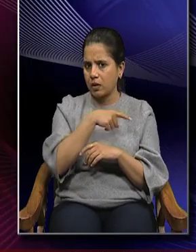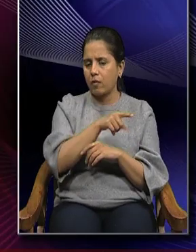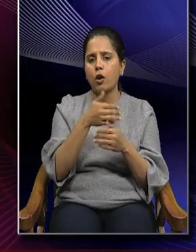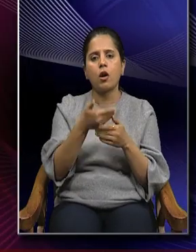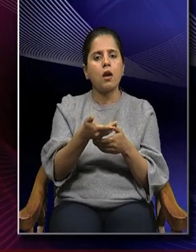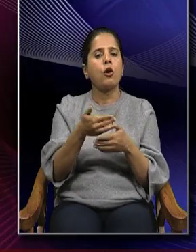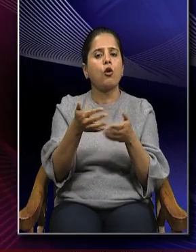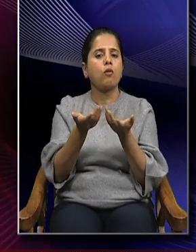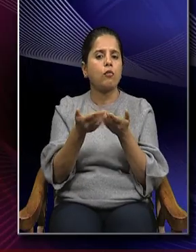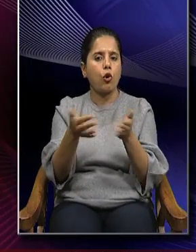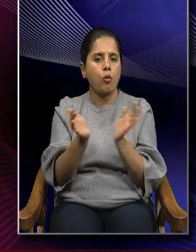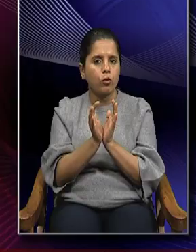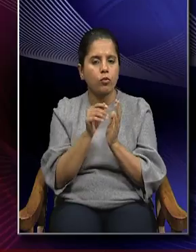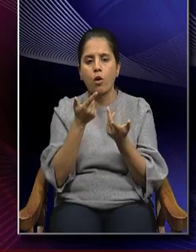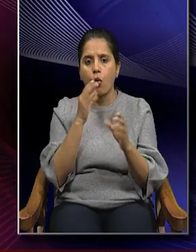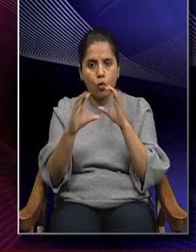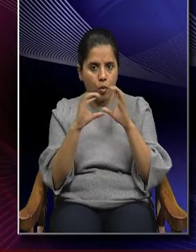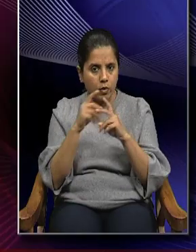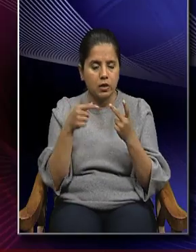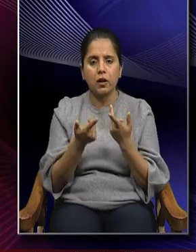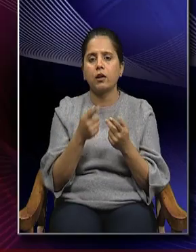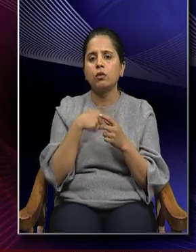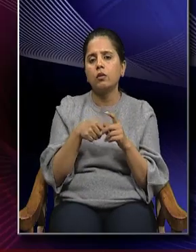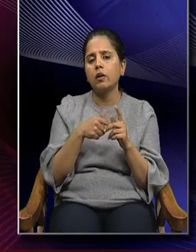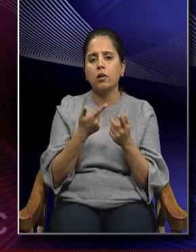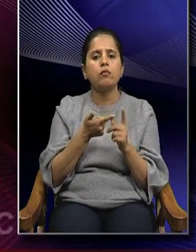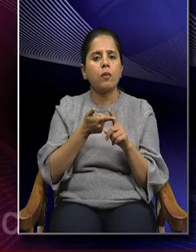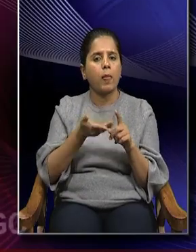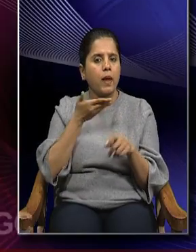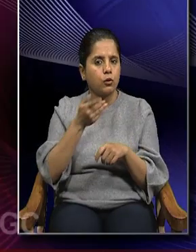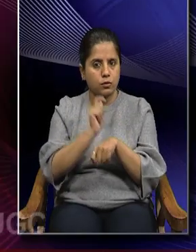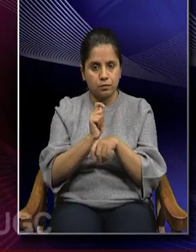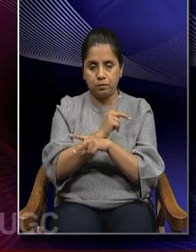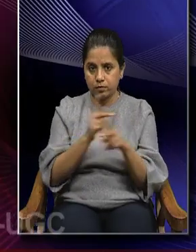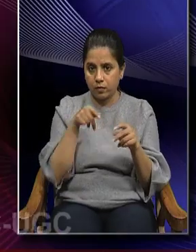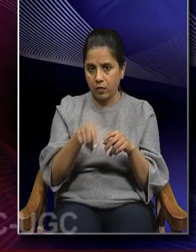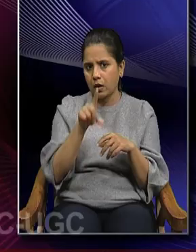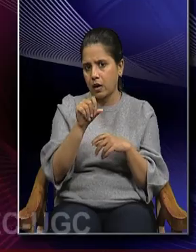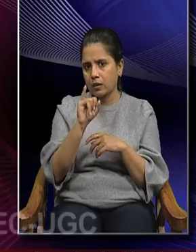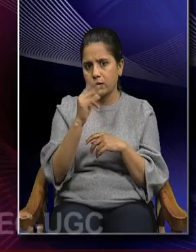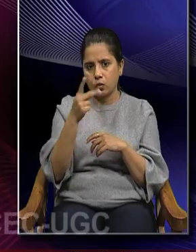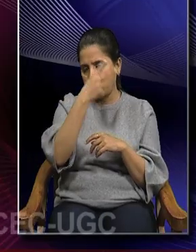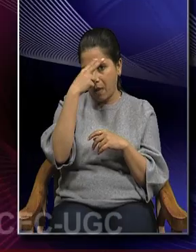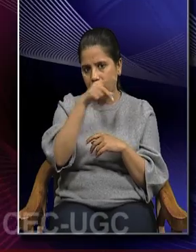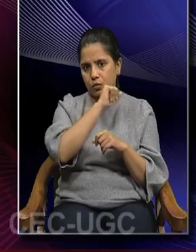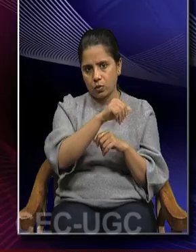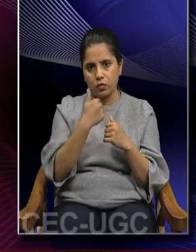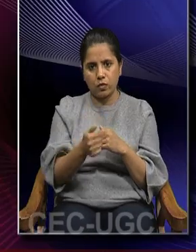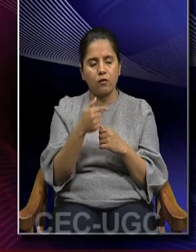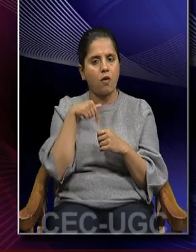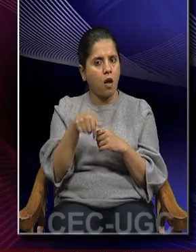communication theorist at University of New Mexico, and in 1962 he gave an idea of diffusion